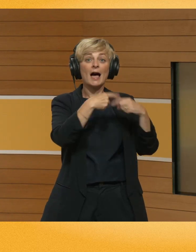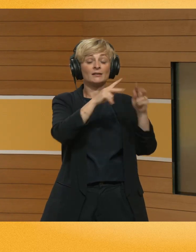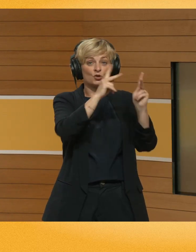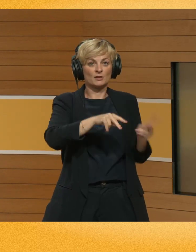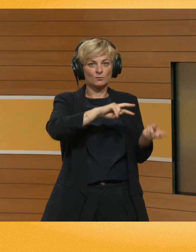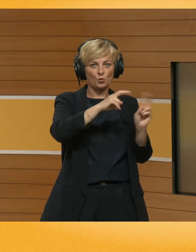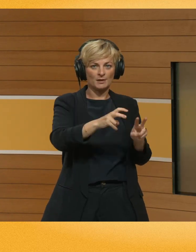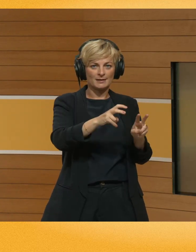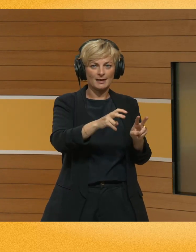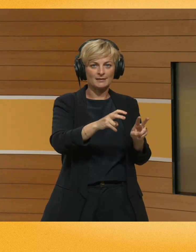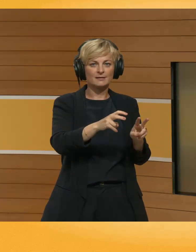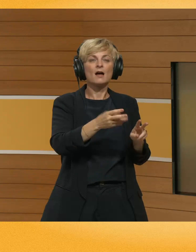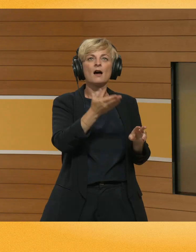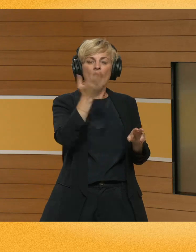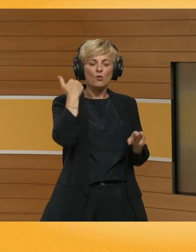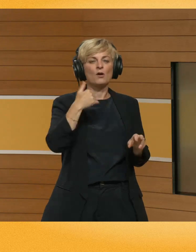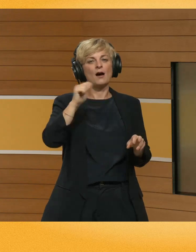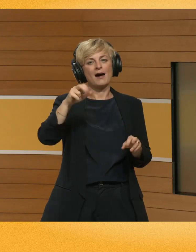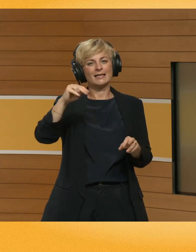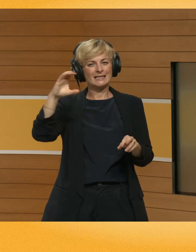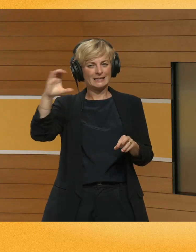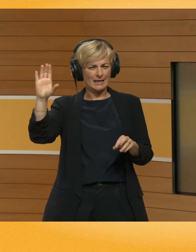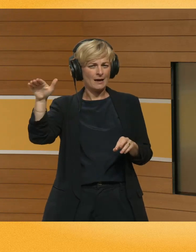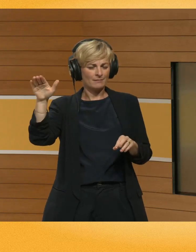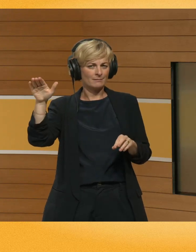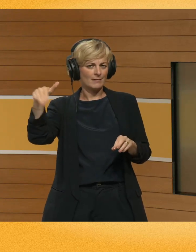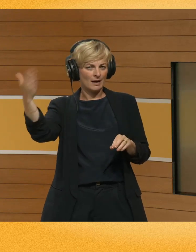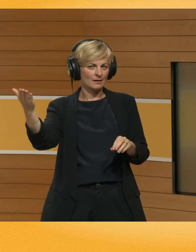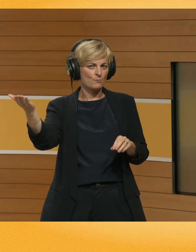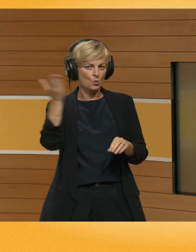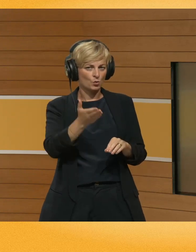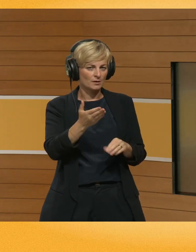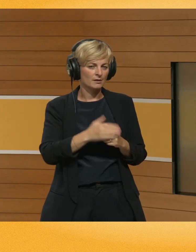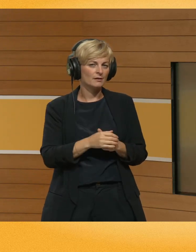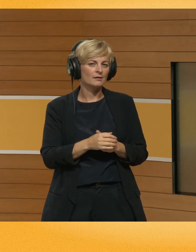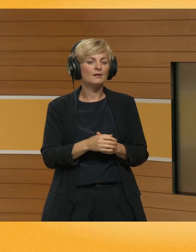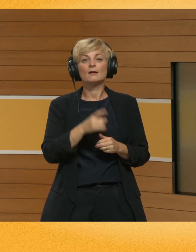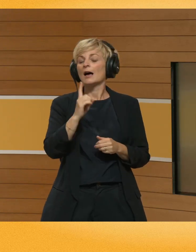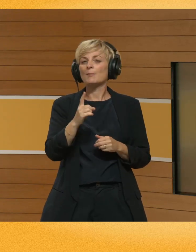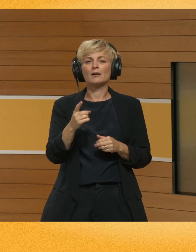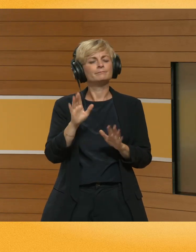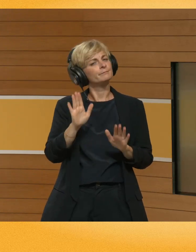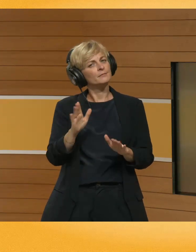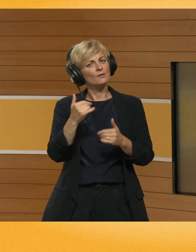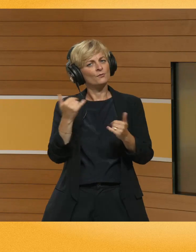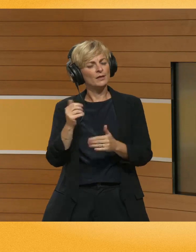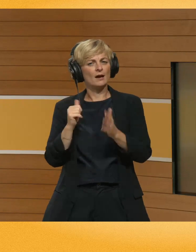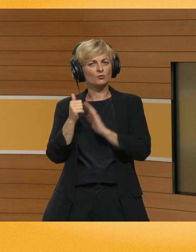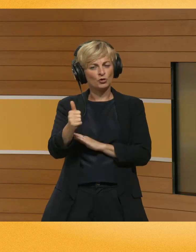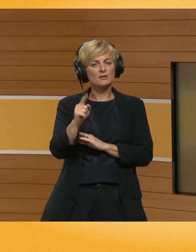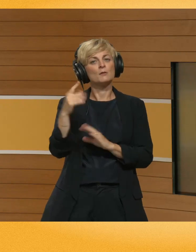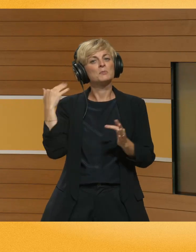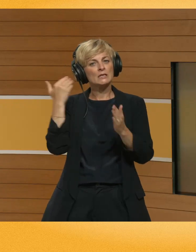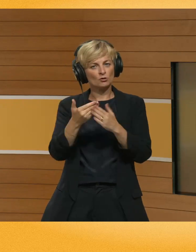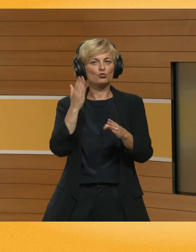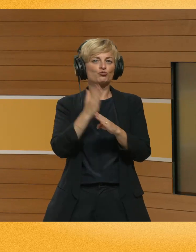But like in general, how would you assess, you have worked with Magnet now for quite some time, like over 3.5 years now. How